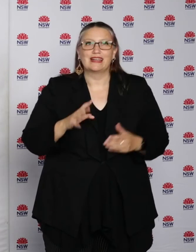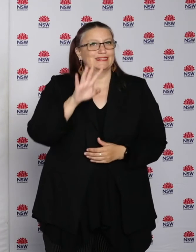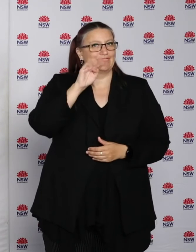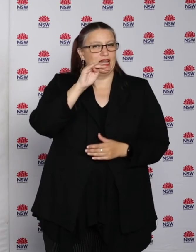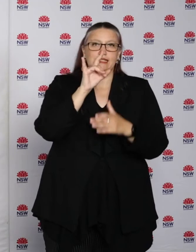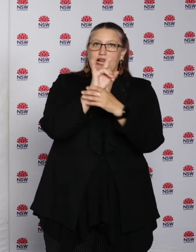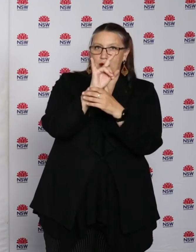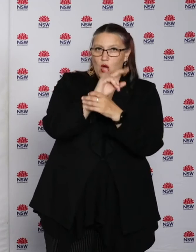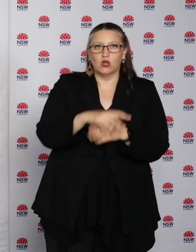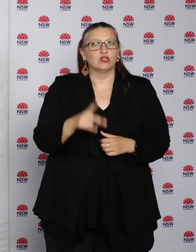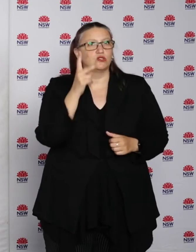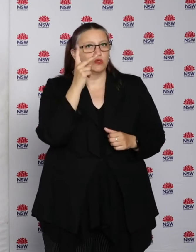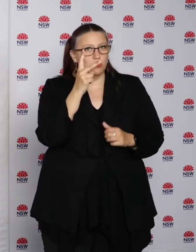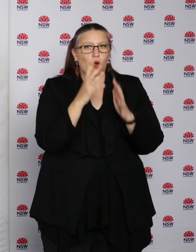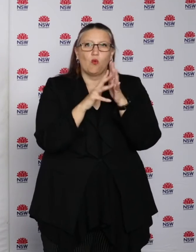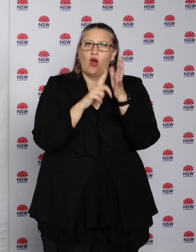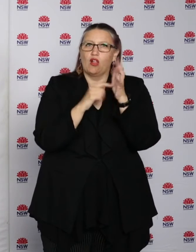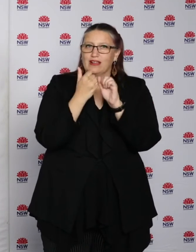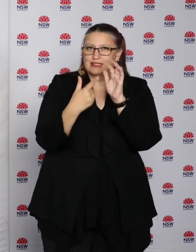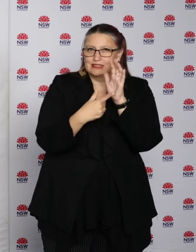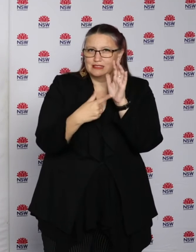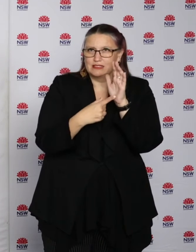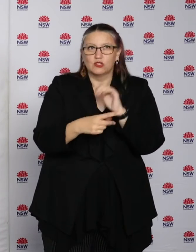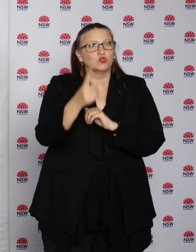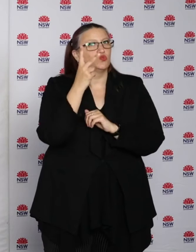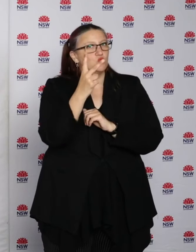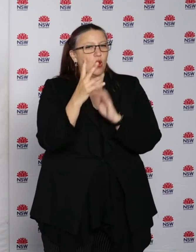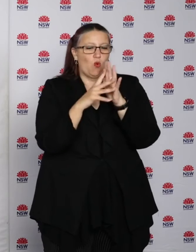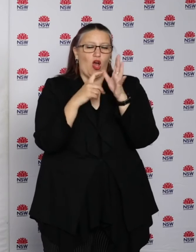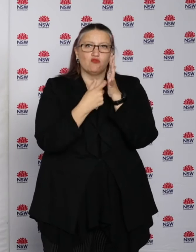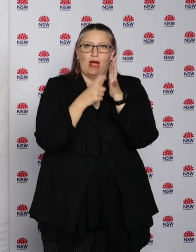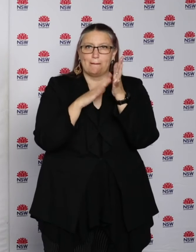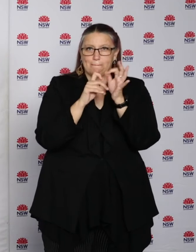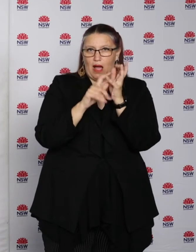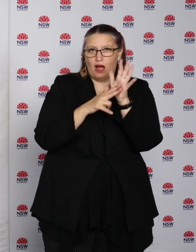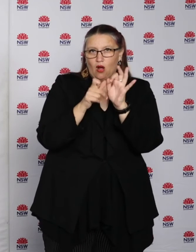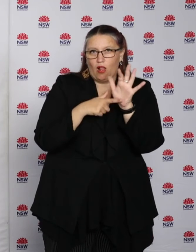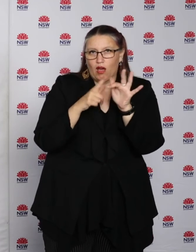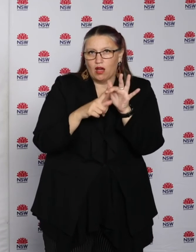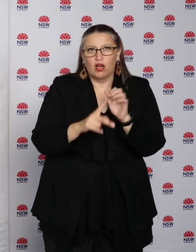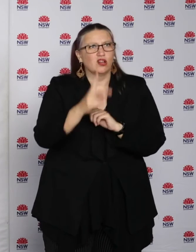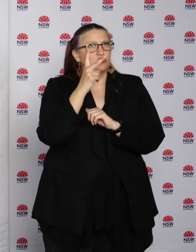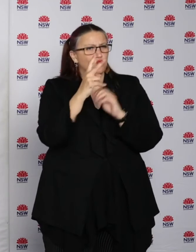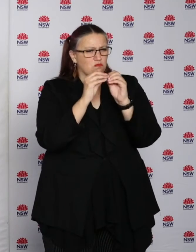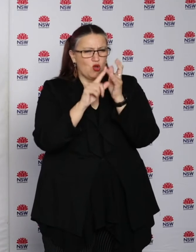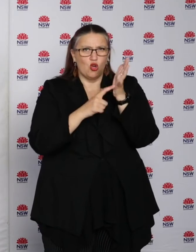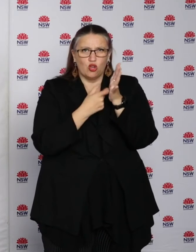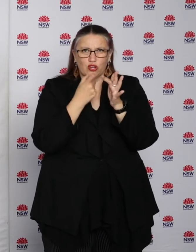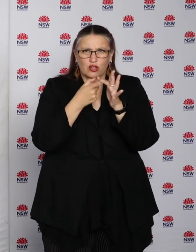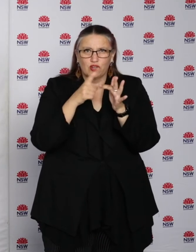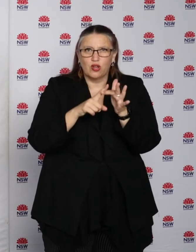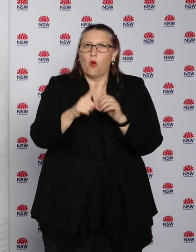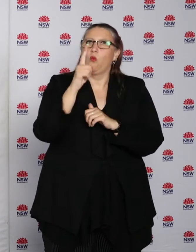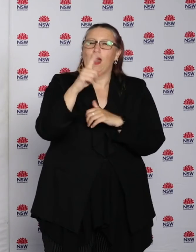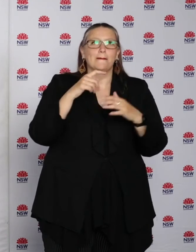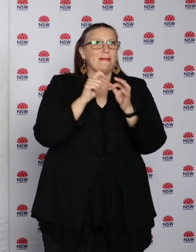Dubbo, 2 in Walgett, 2 in Warrumbungle, 1 in Burke, 1 in Bathurst, and 1 in Mudgee.